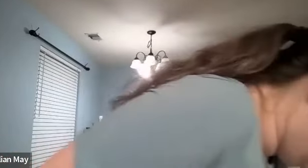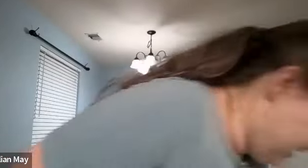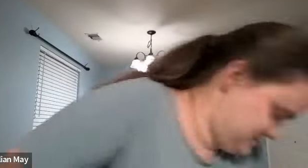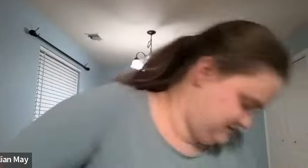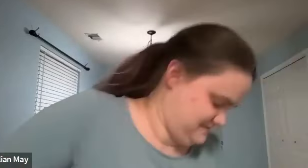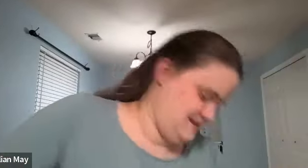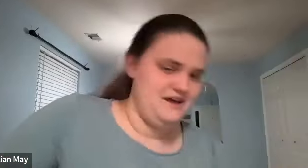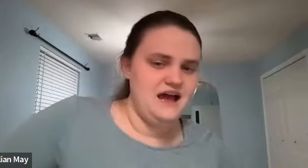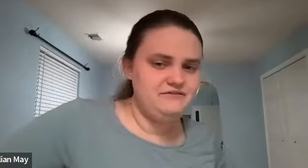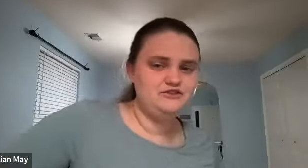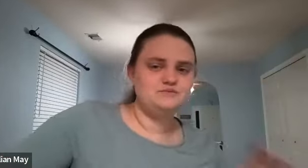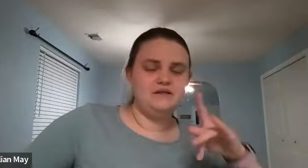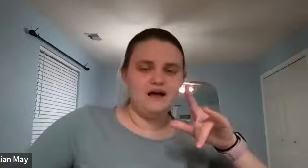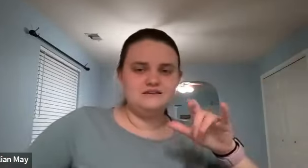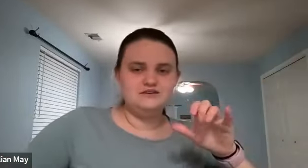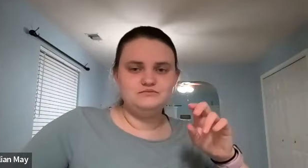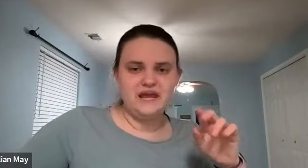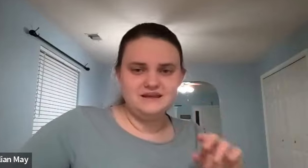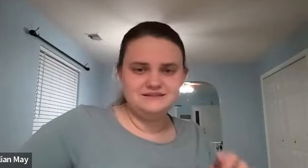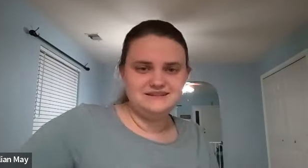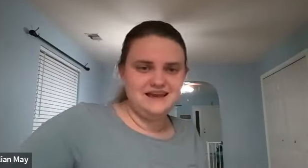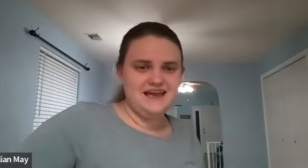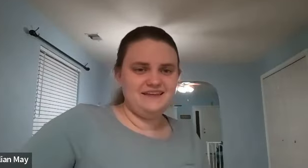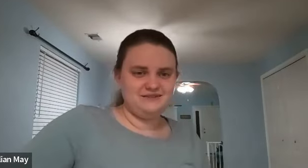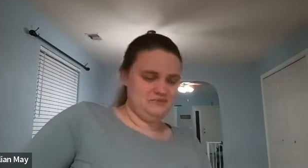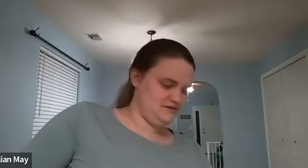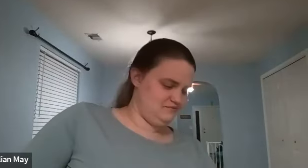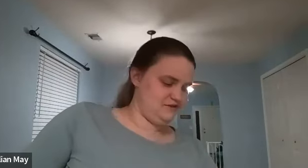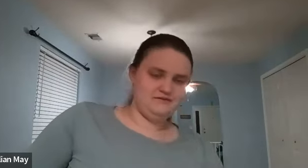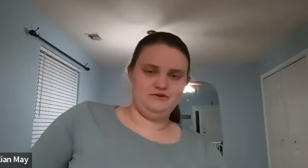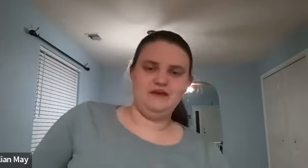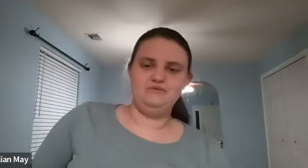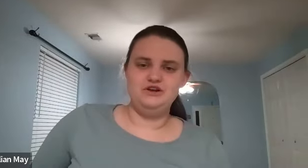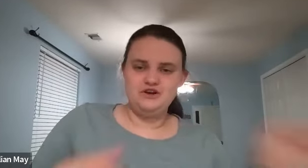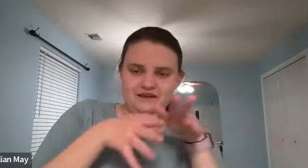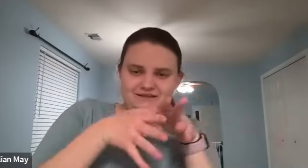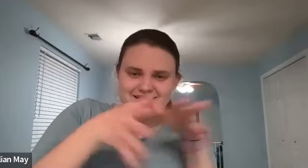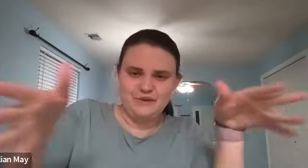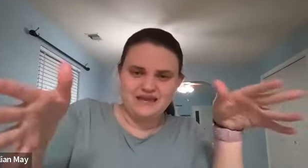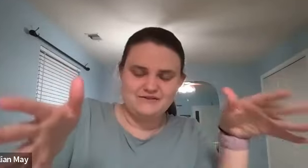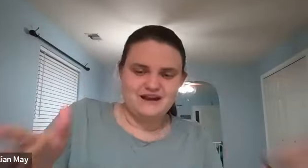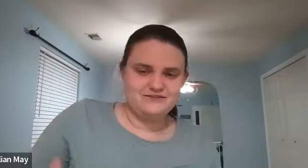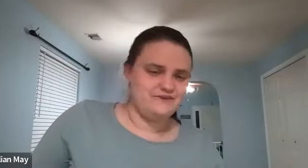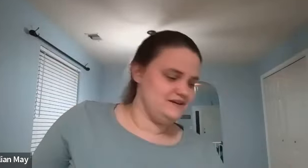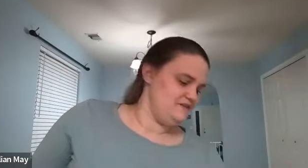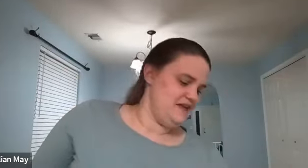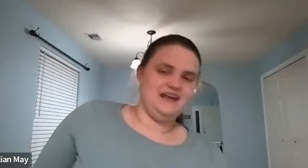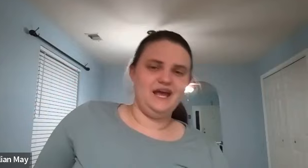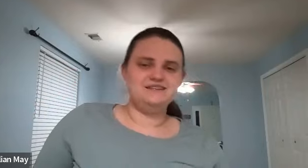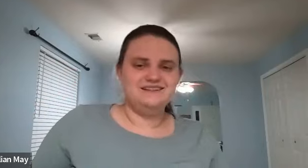gosh. I have like those palazzo pants and like the big fluff, or they, you know, they expand right at the feet, and it got stuck on